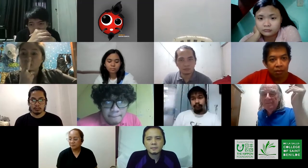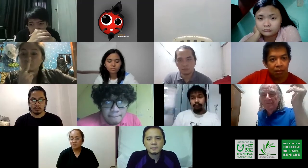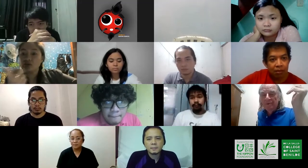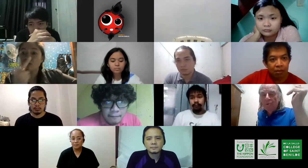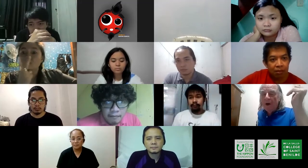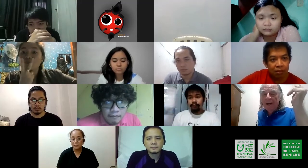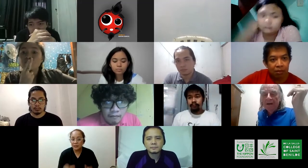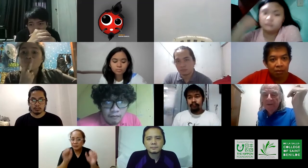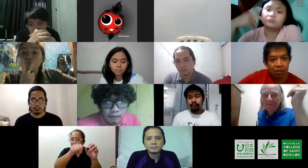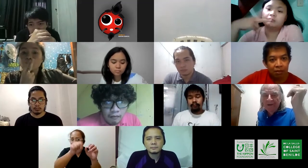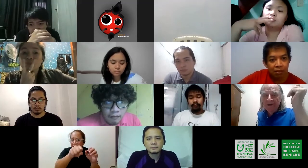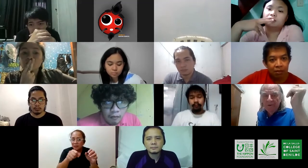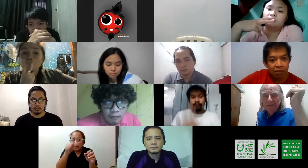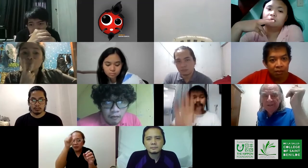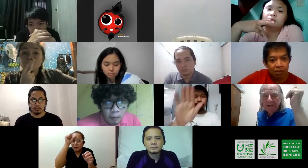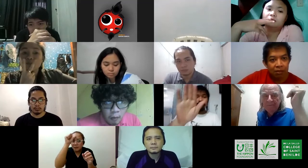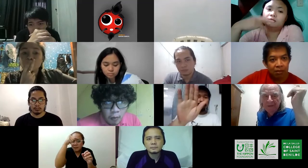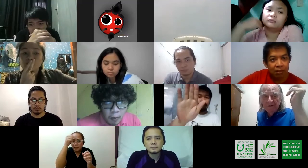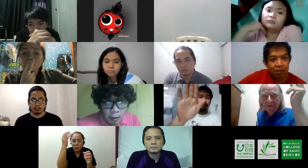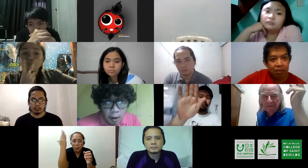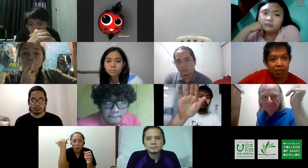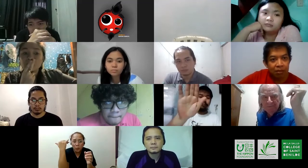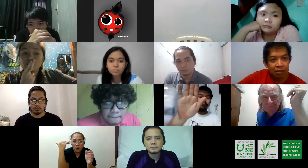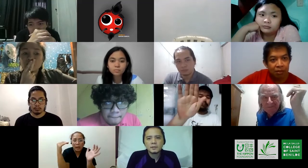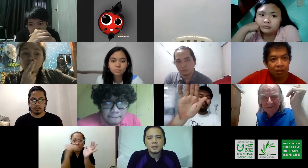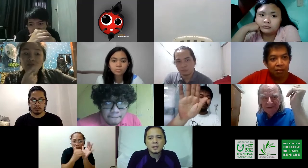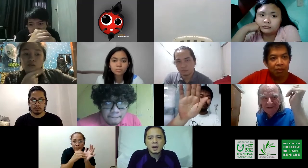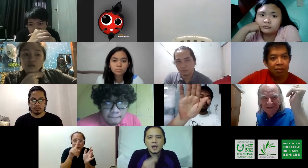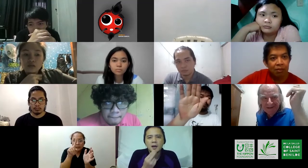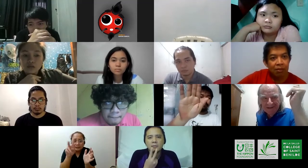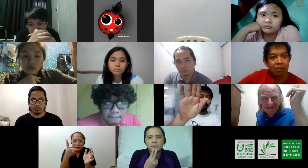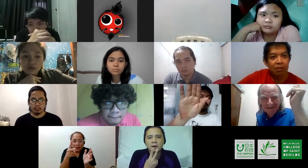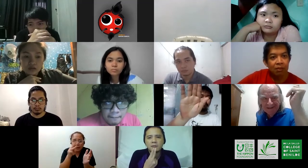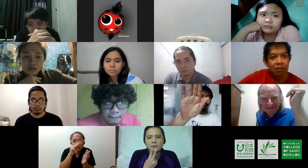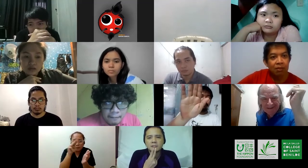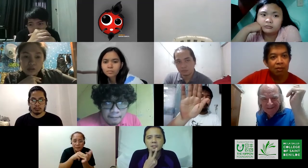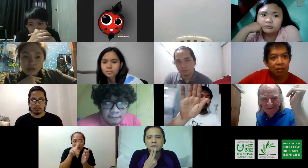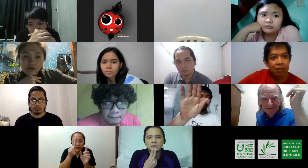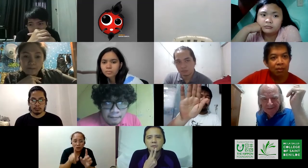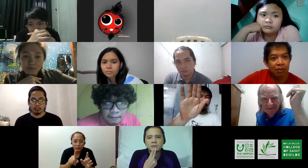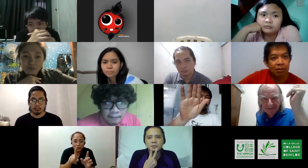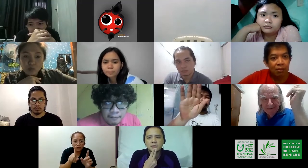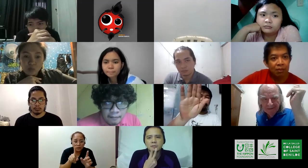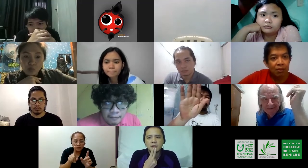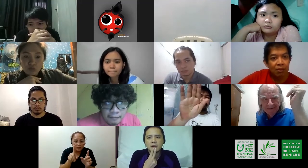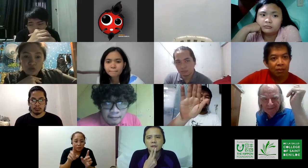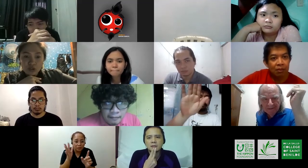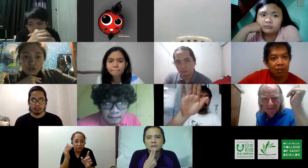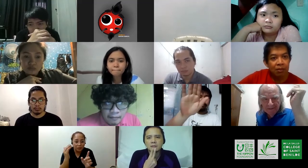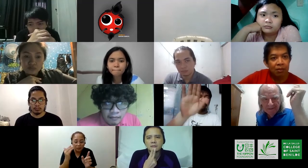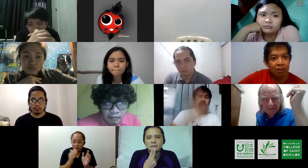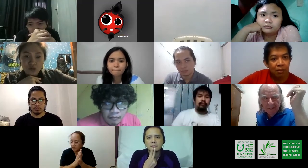remember why I'm giving you a second midterm? Marvin wants to talk. Yeah. Marvin?